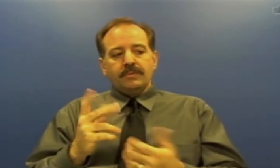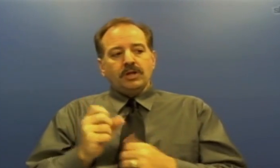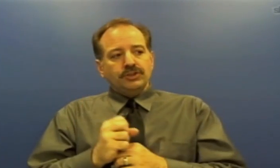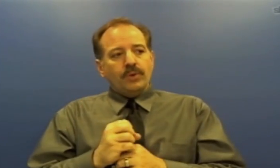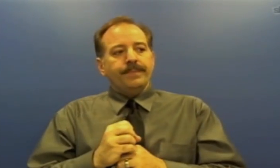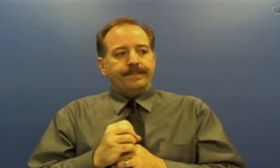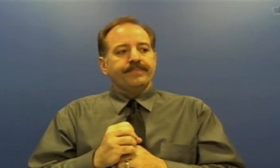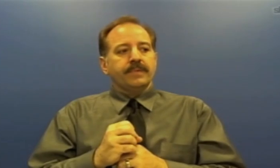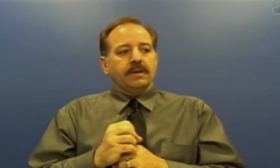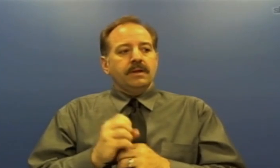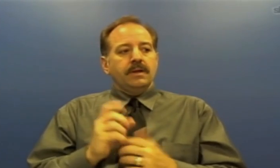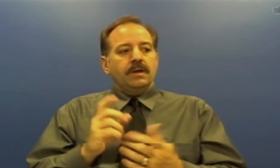VP.